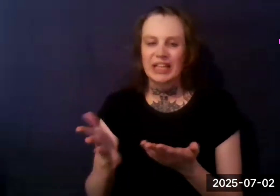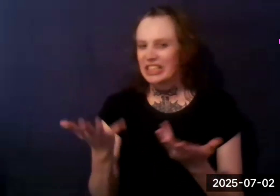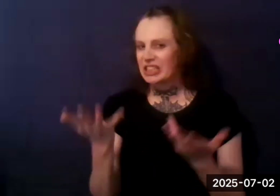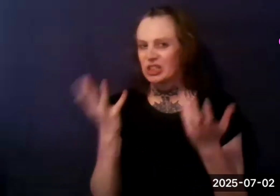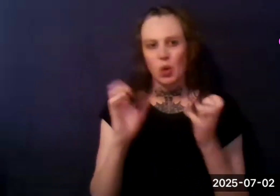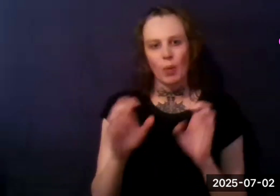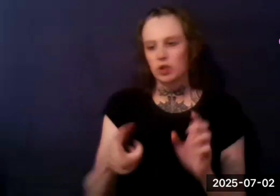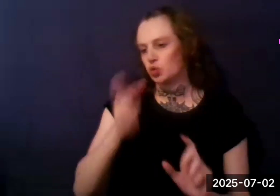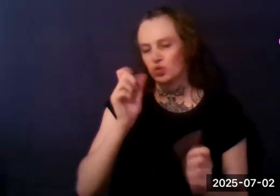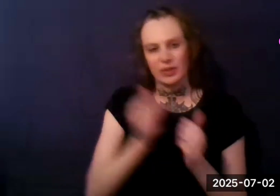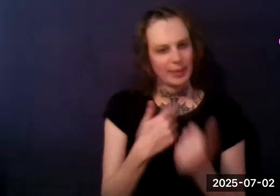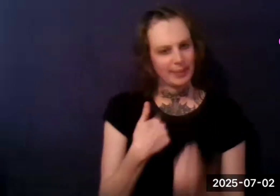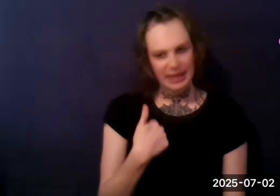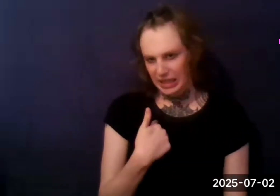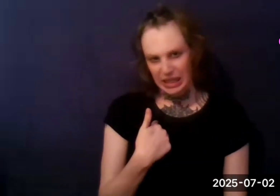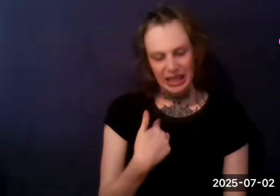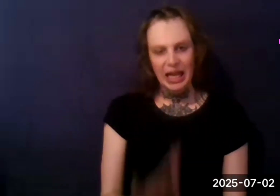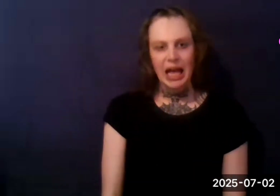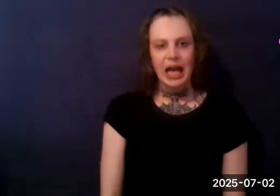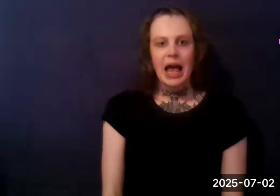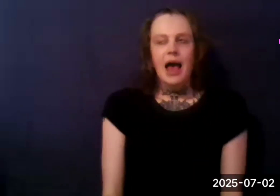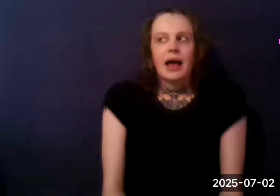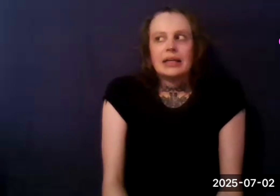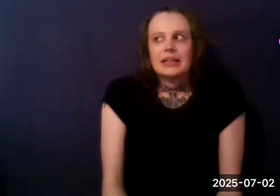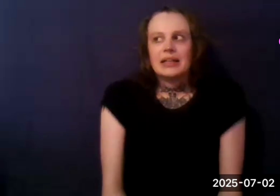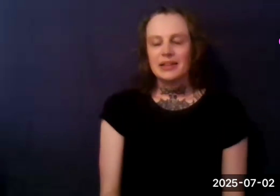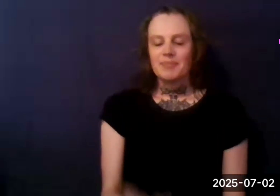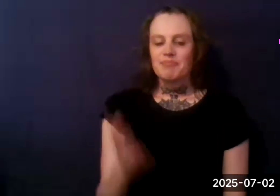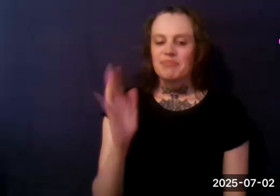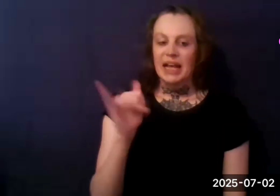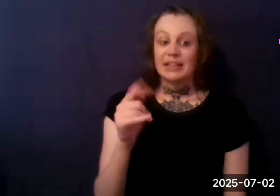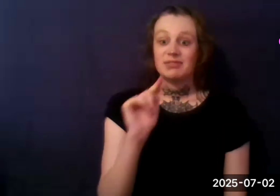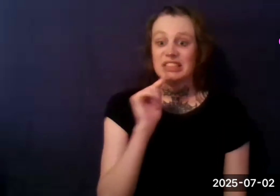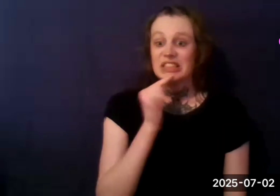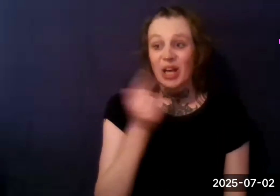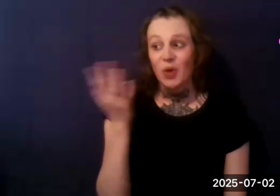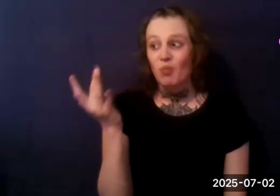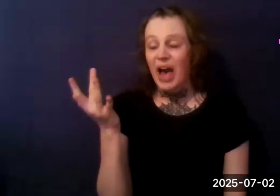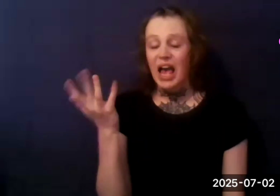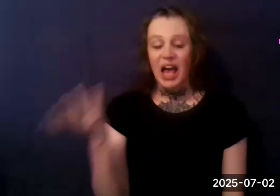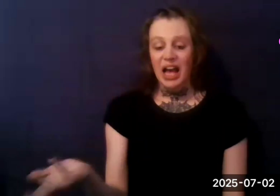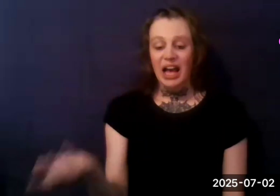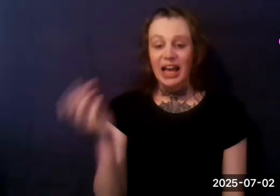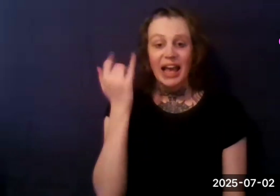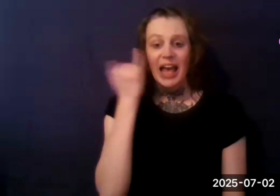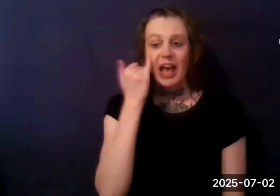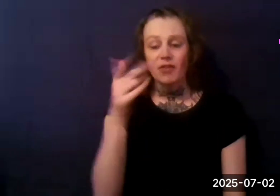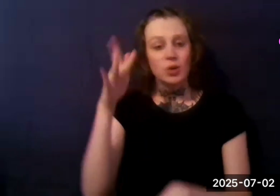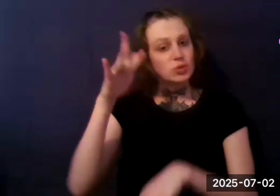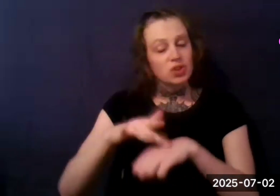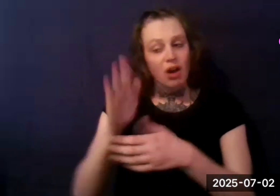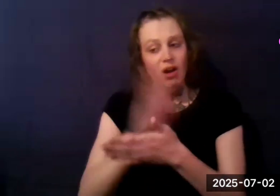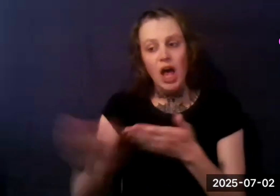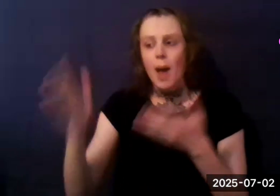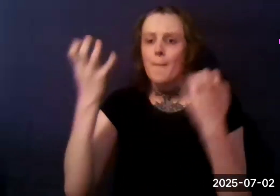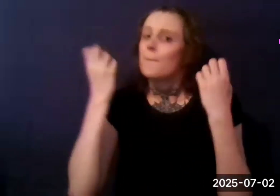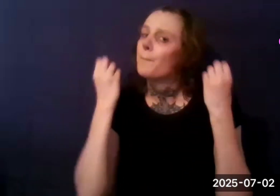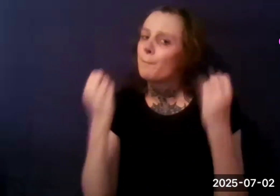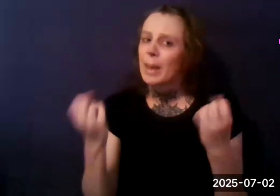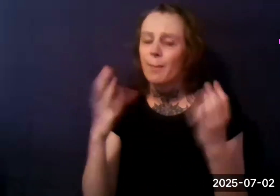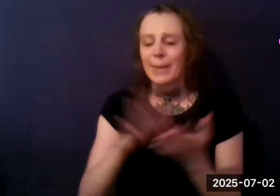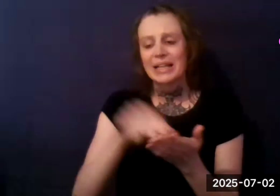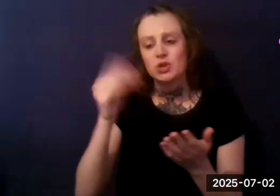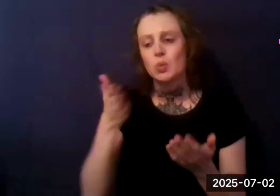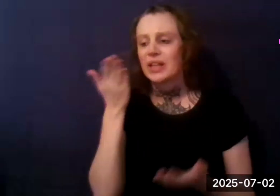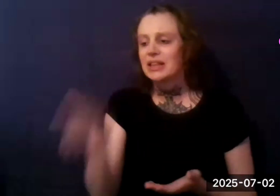like says a lot because like if you've been to college or around college kids, like none of them really drink healthily. And I was already at that point within like a couple months